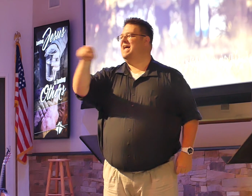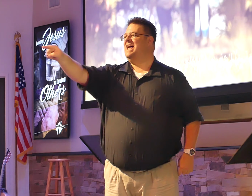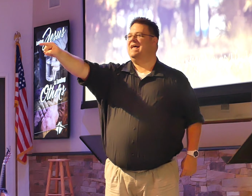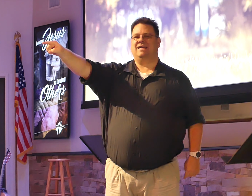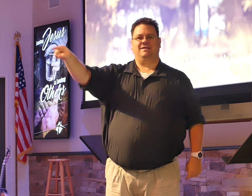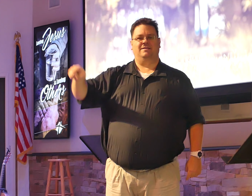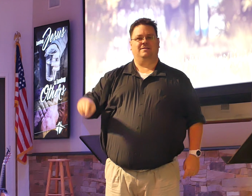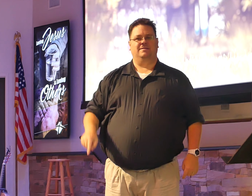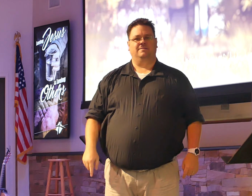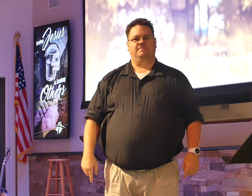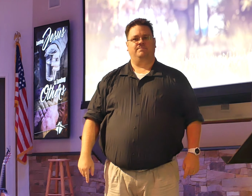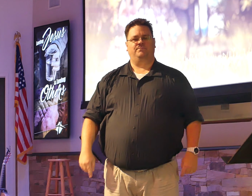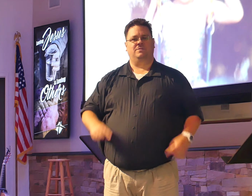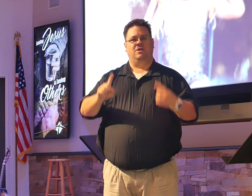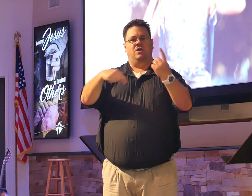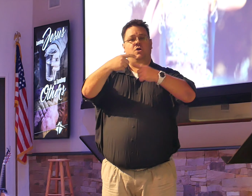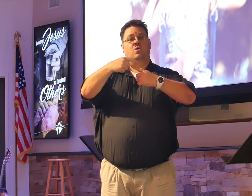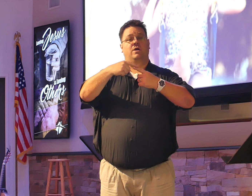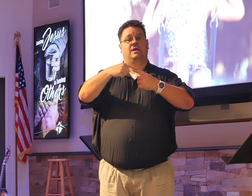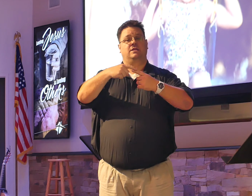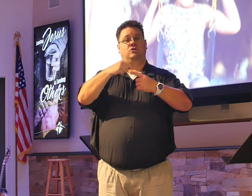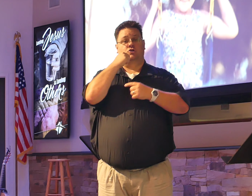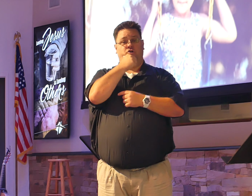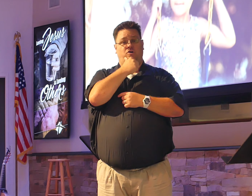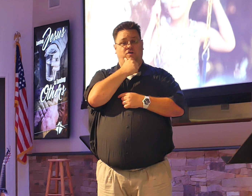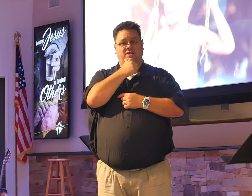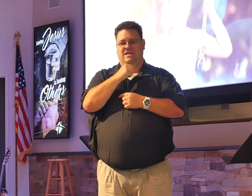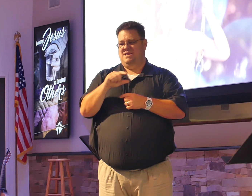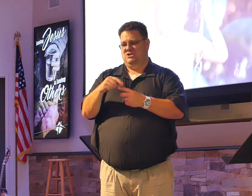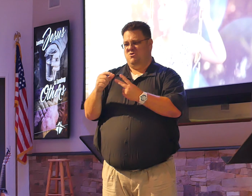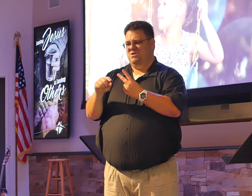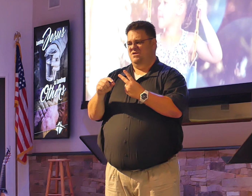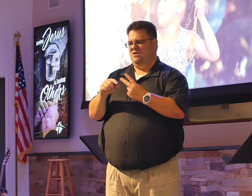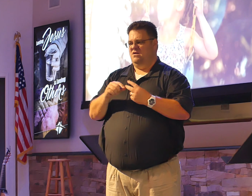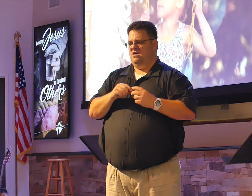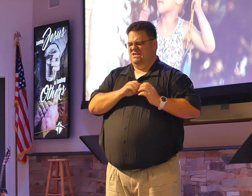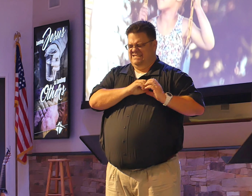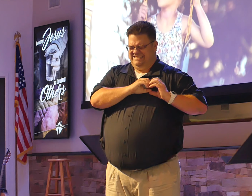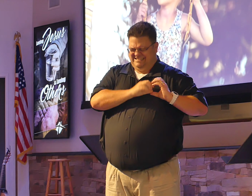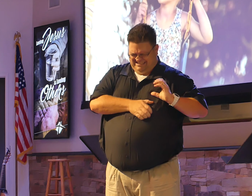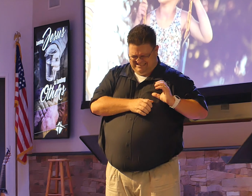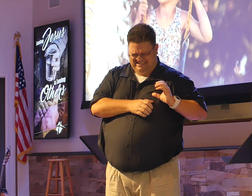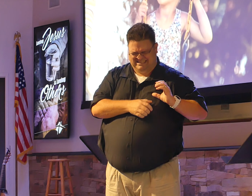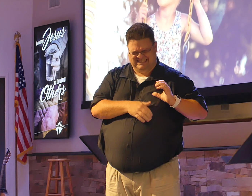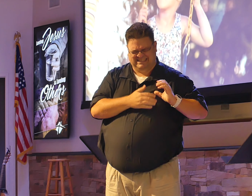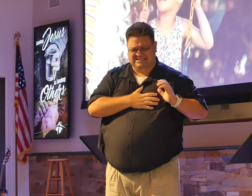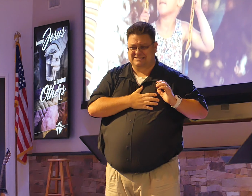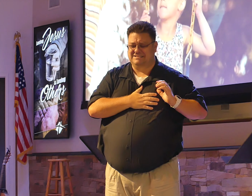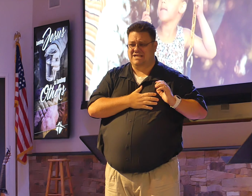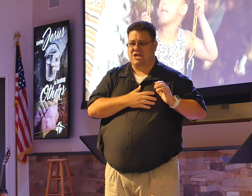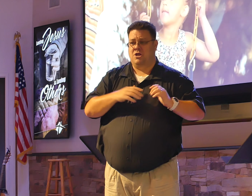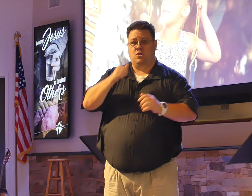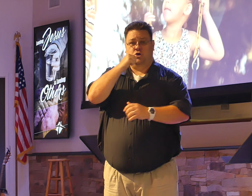When she makes choices that will break your heart, she'll eventually look to you for forgiveness and restoration.